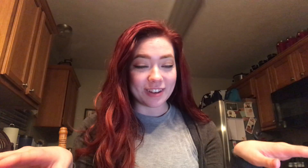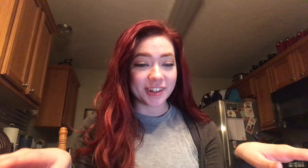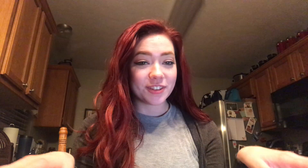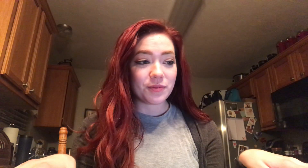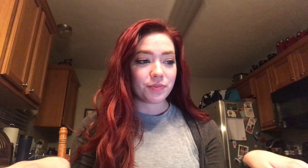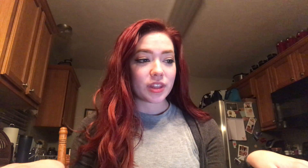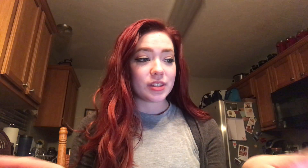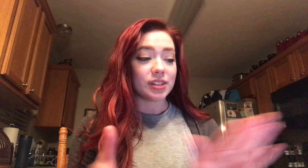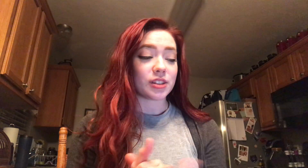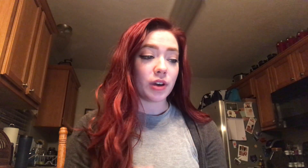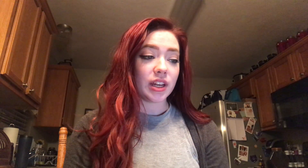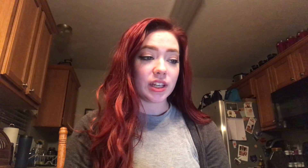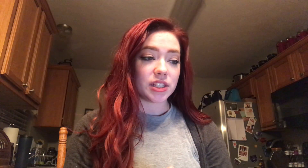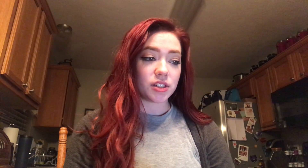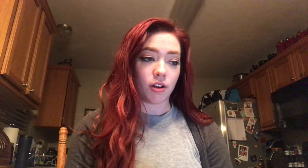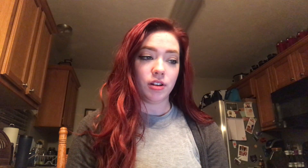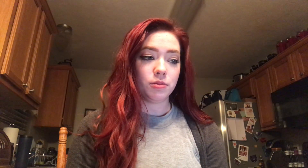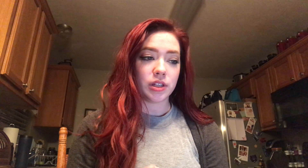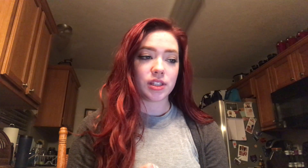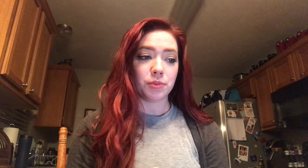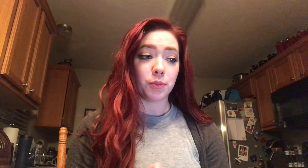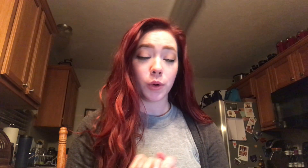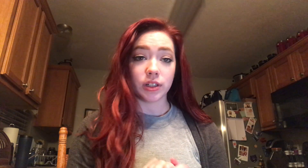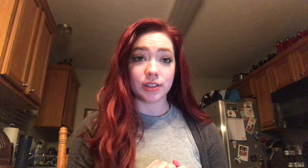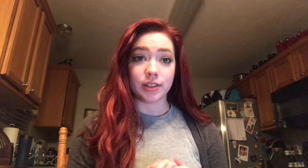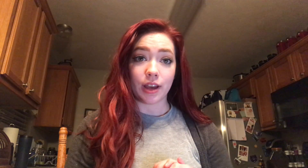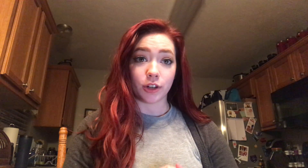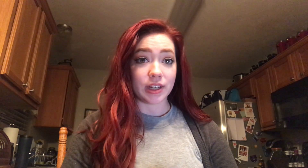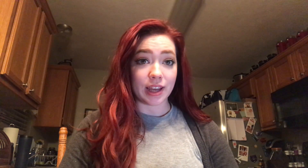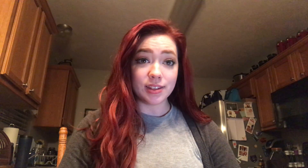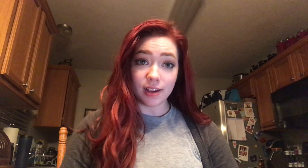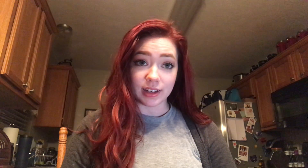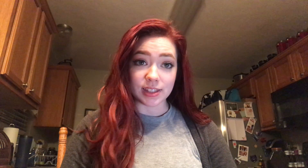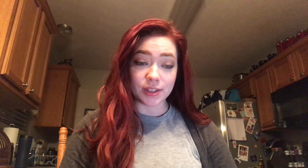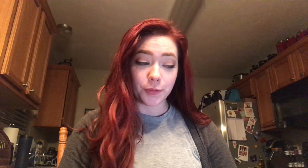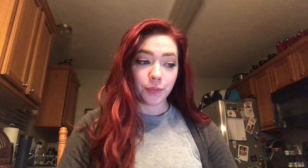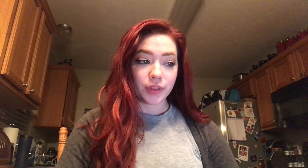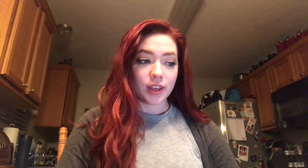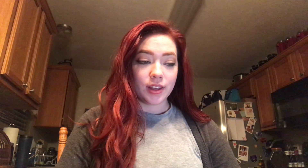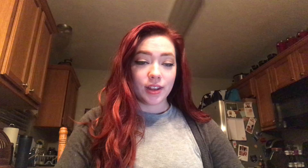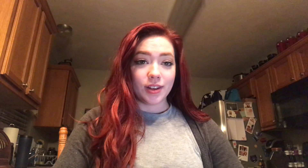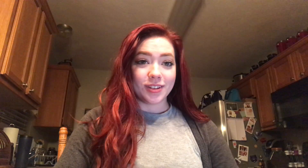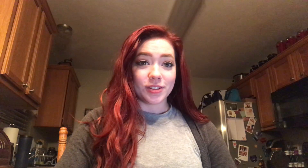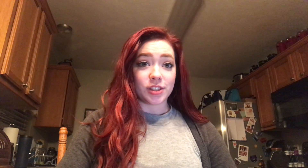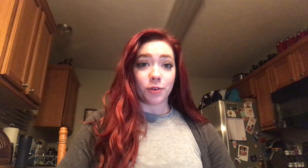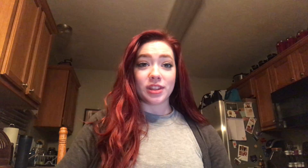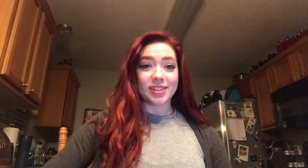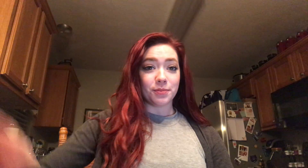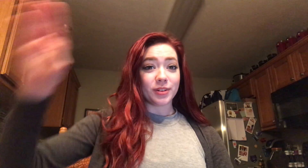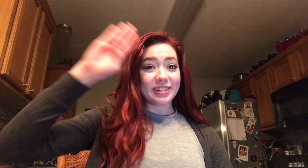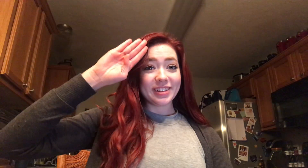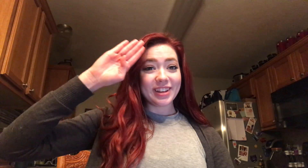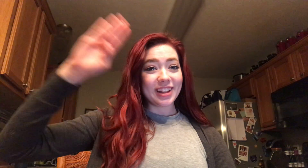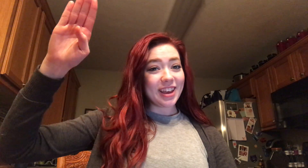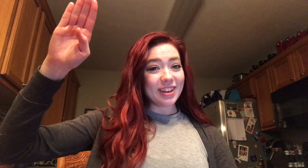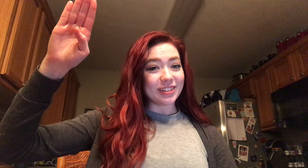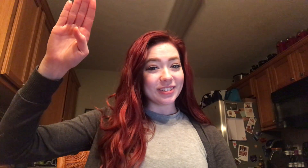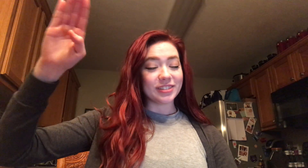never. So let's go ahead and get started with some important everyday signs. Start with a simple hello